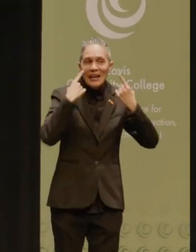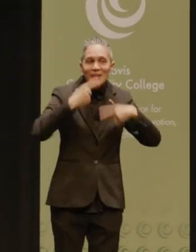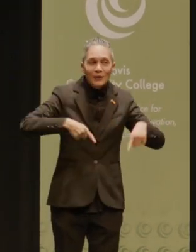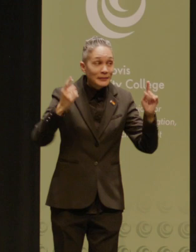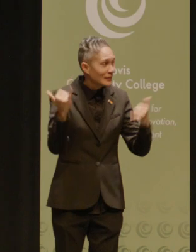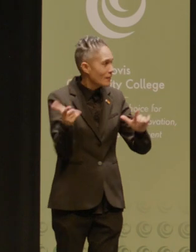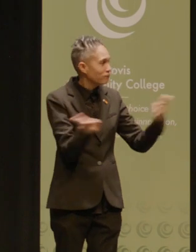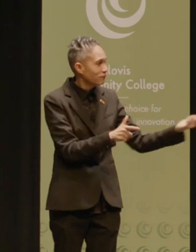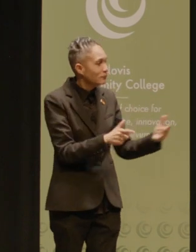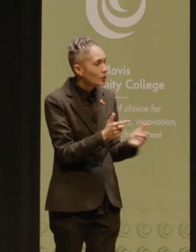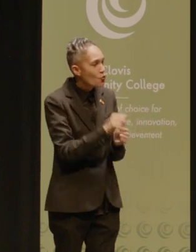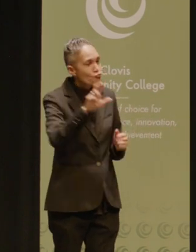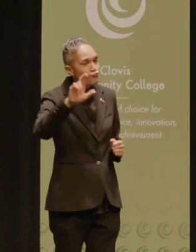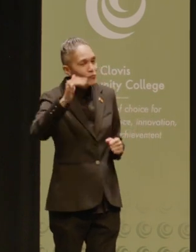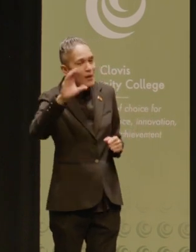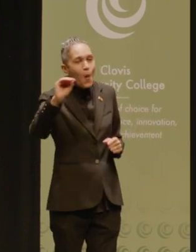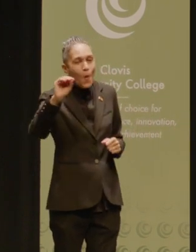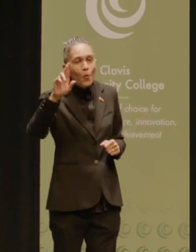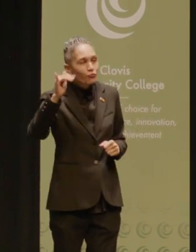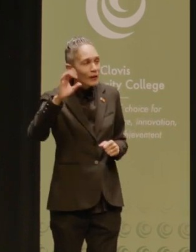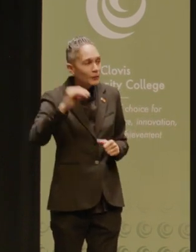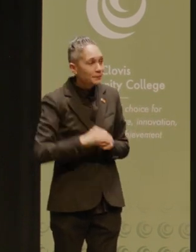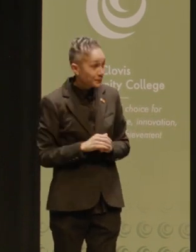So now I'm going to give it back over to Rico. Thanks, everybody.